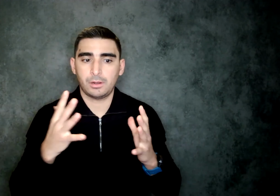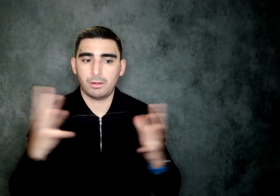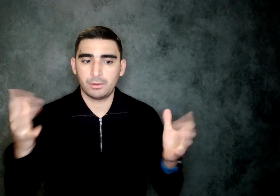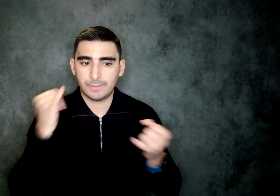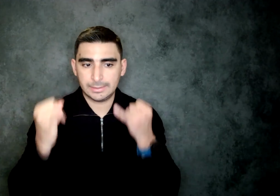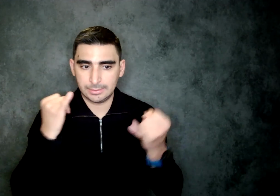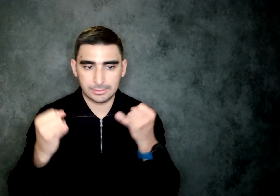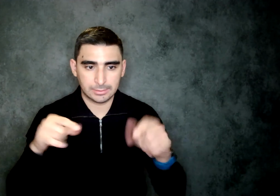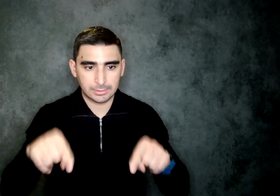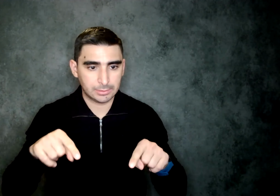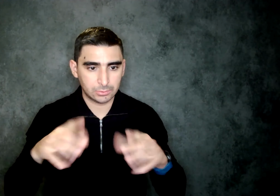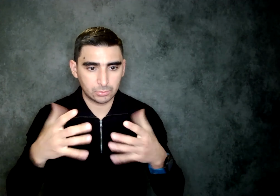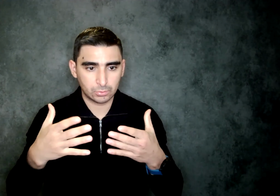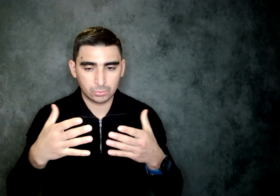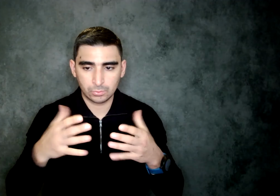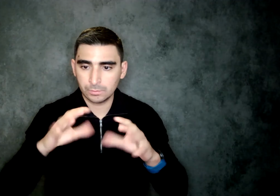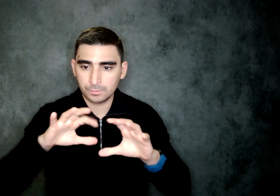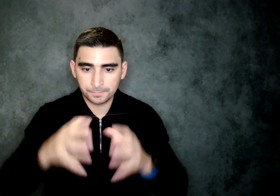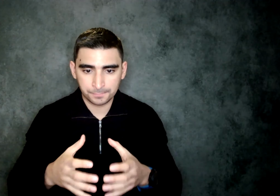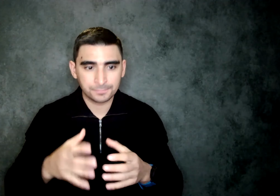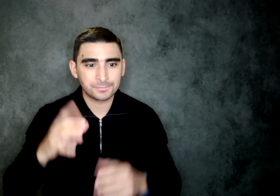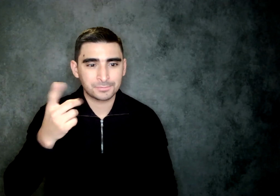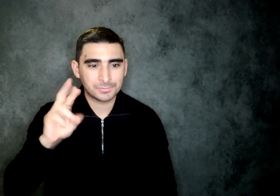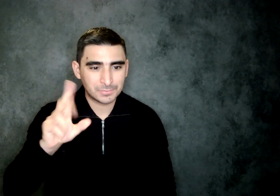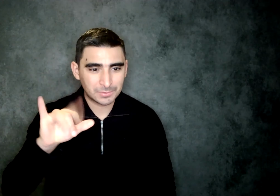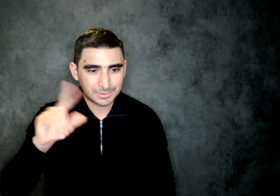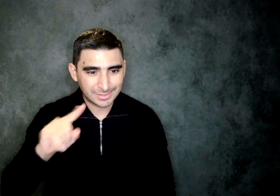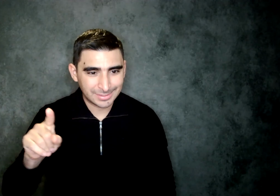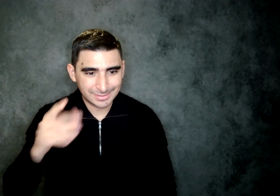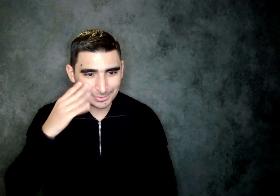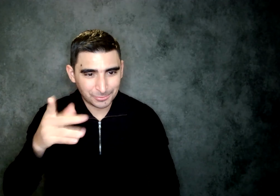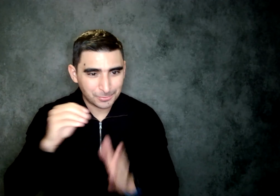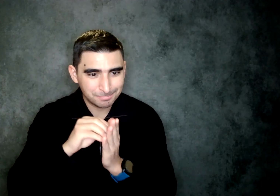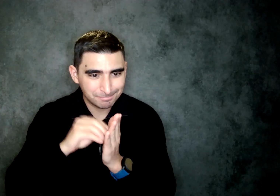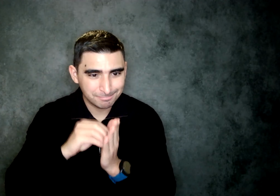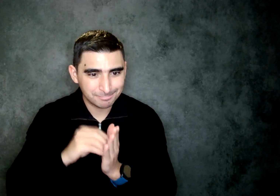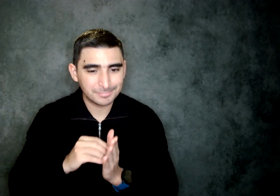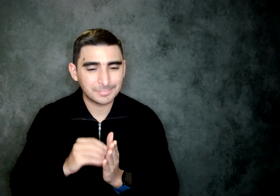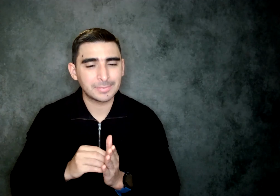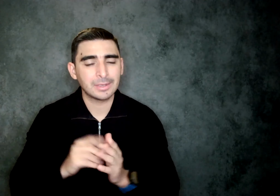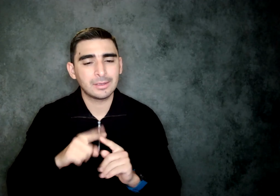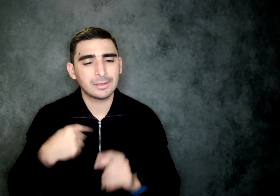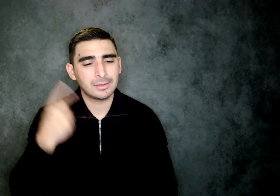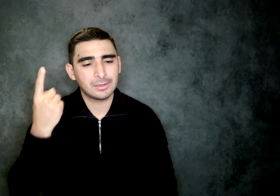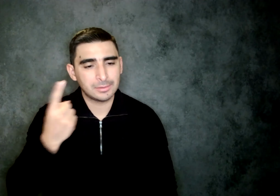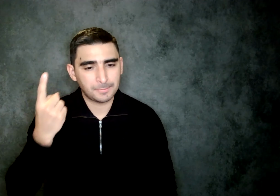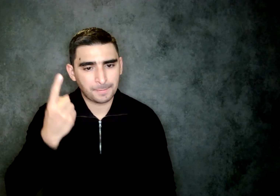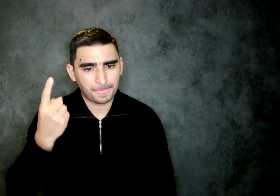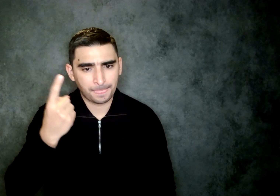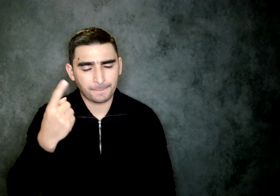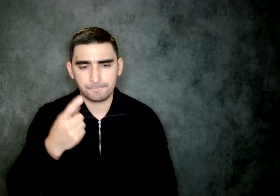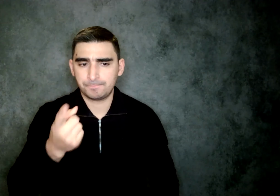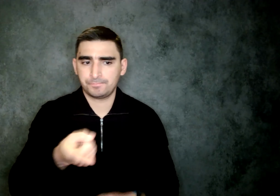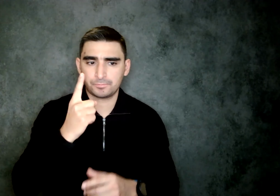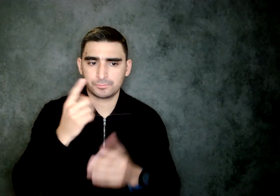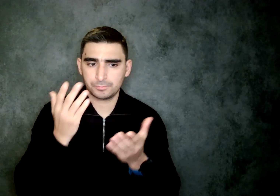here. And Dr. Liz, I know you've been valiantly taking notes, but I'm wondering if one proposal